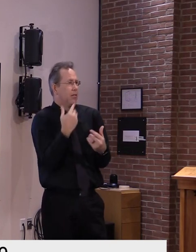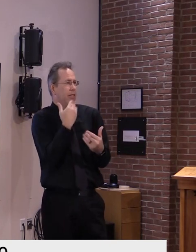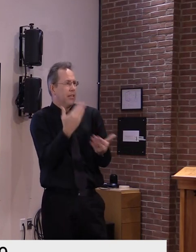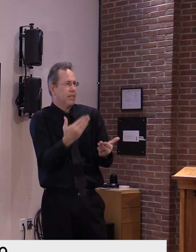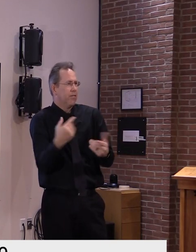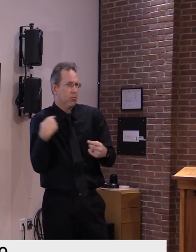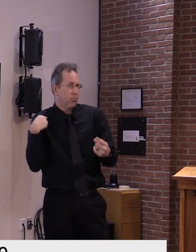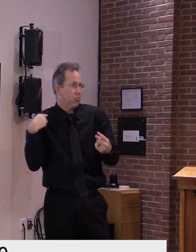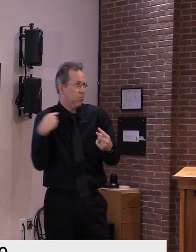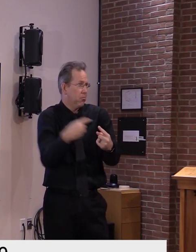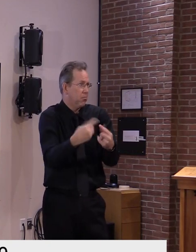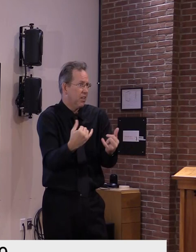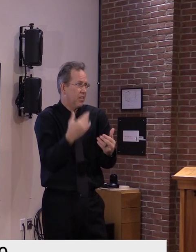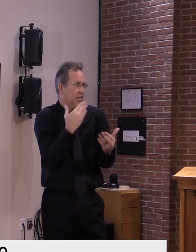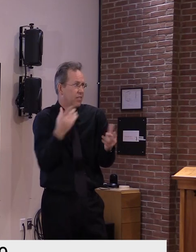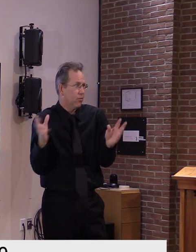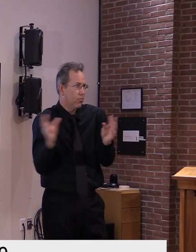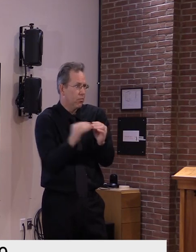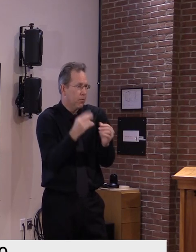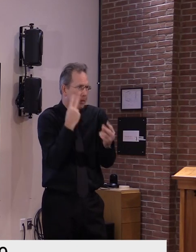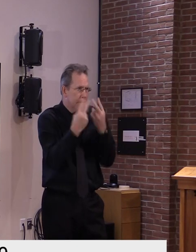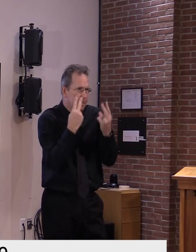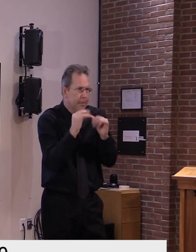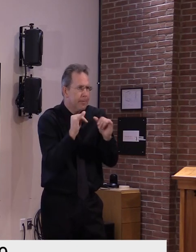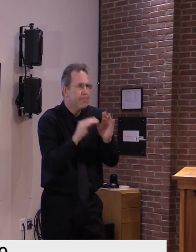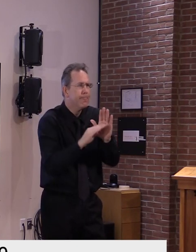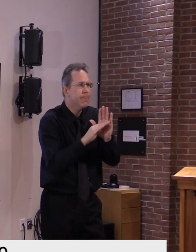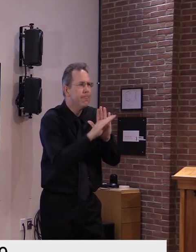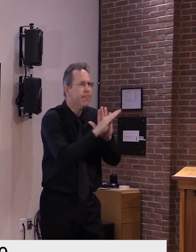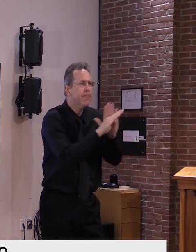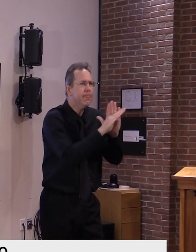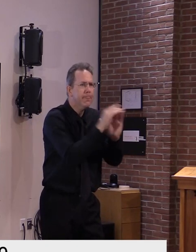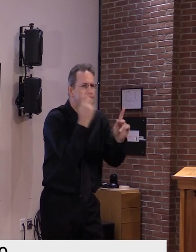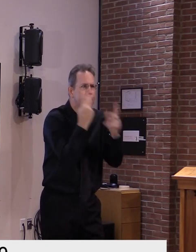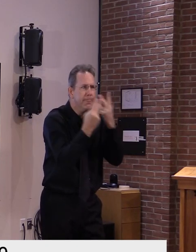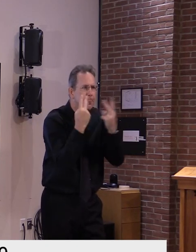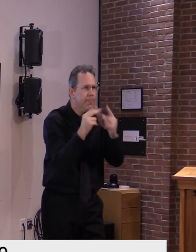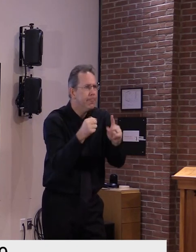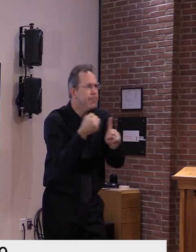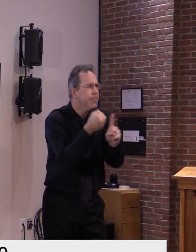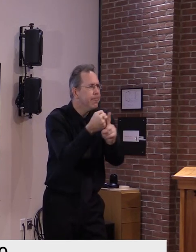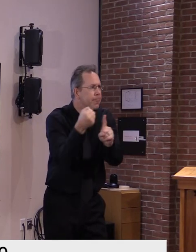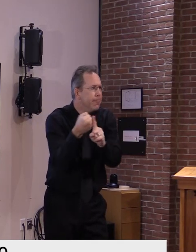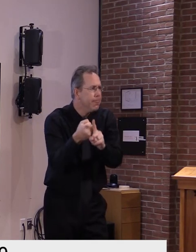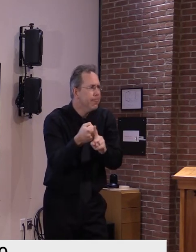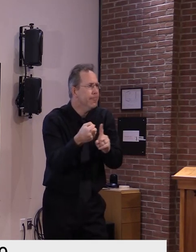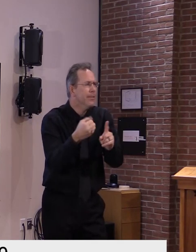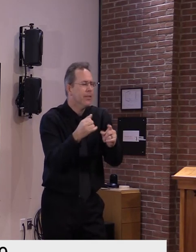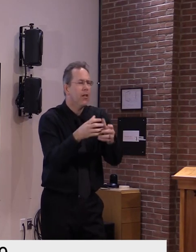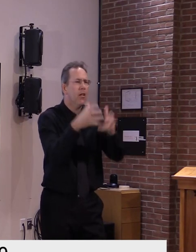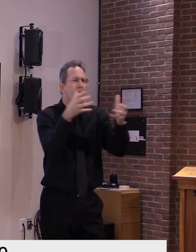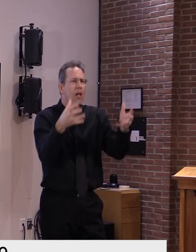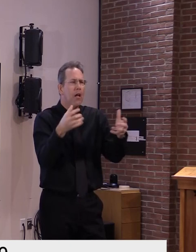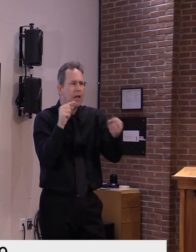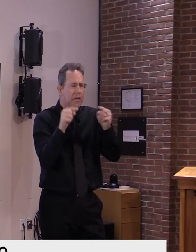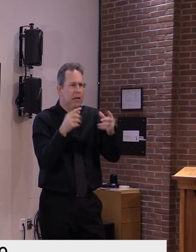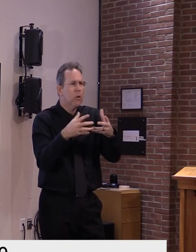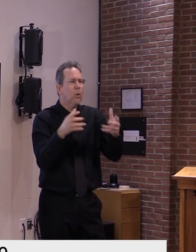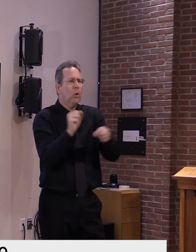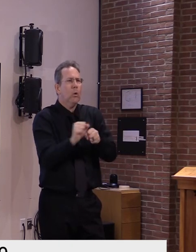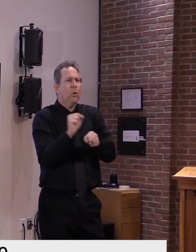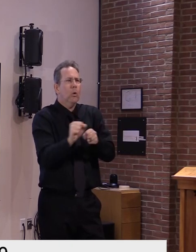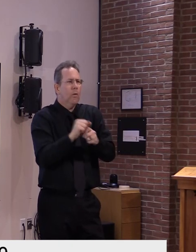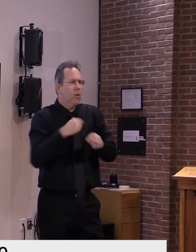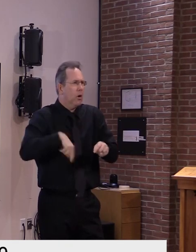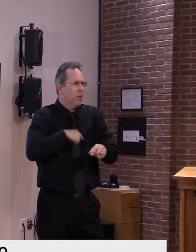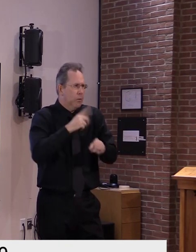events, but the overall daily reports of infections are still in a higher range than we are accustomed to. While